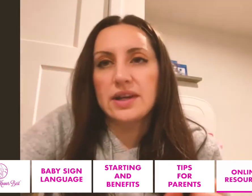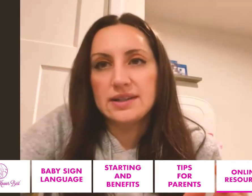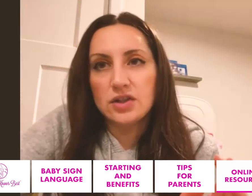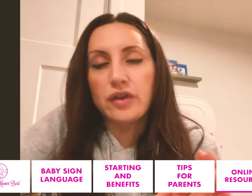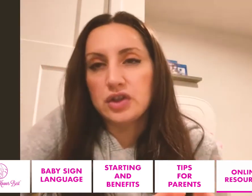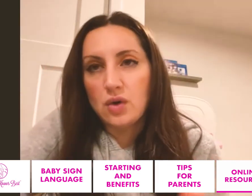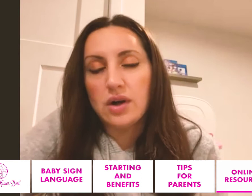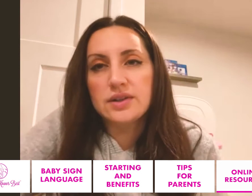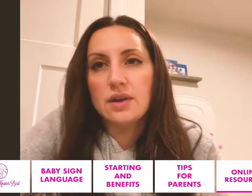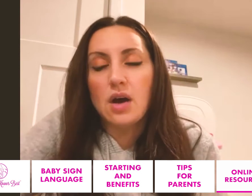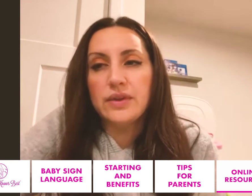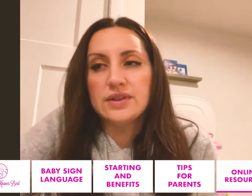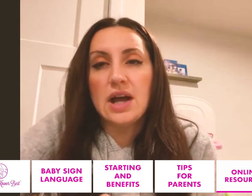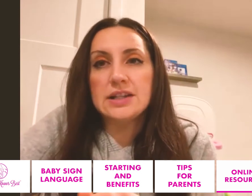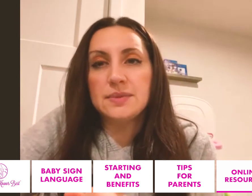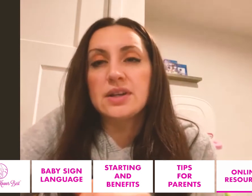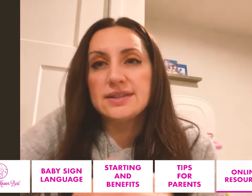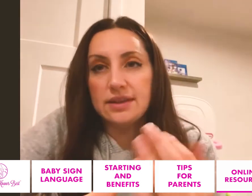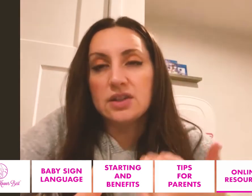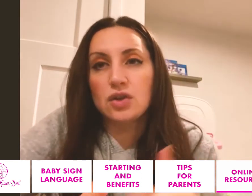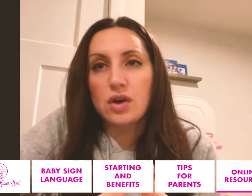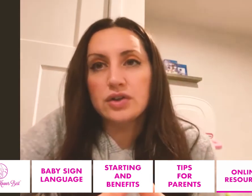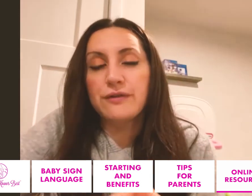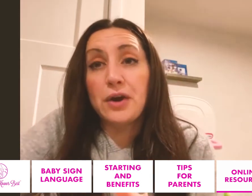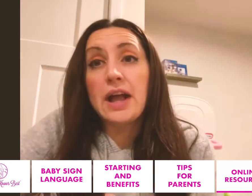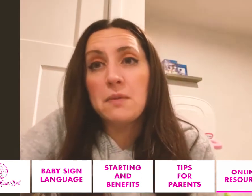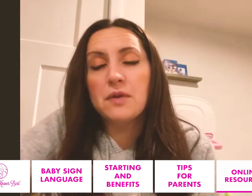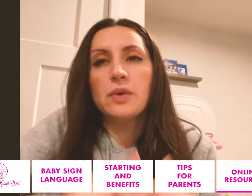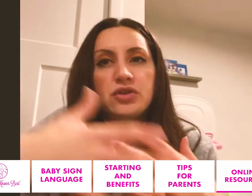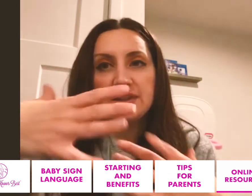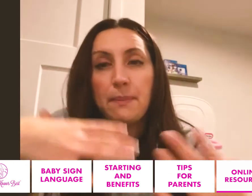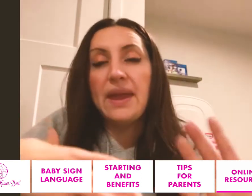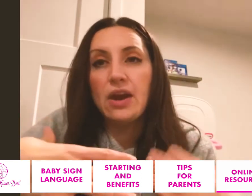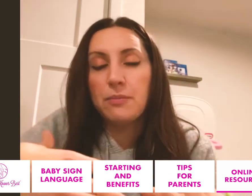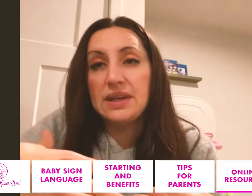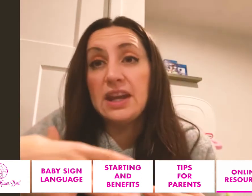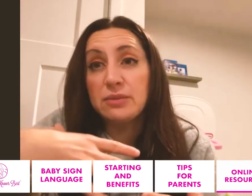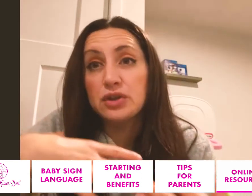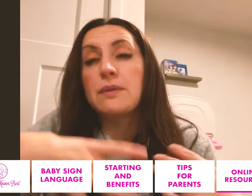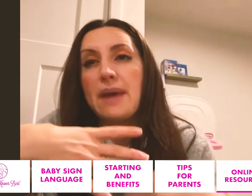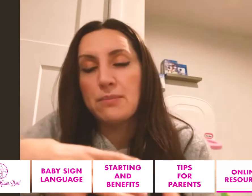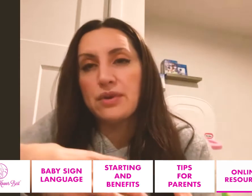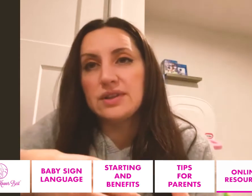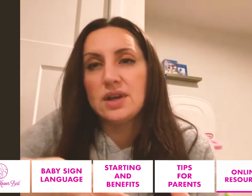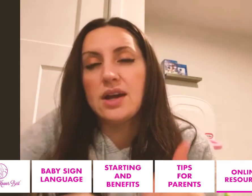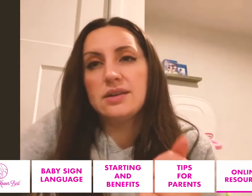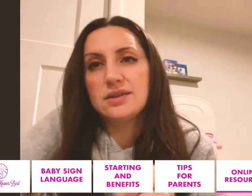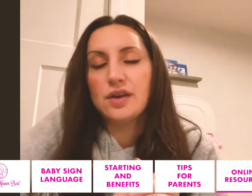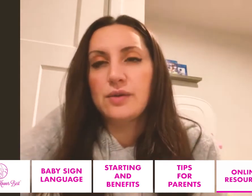teach the songs with the signs because the songs are very helpful with just the parent being able to remember the sign. So that's